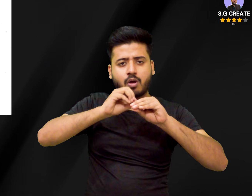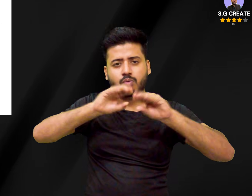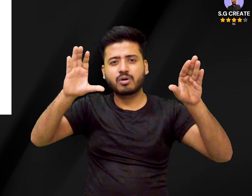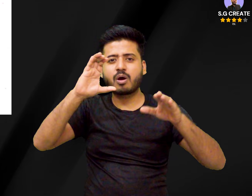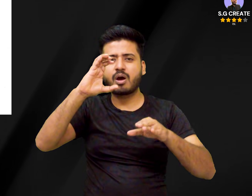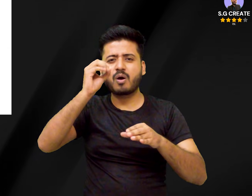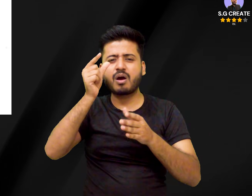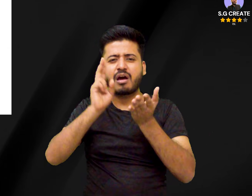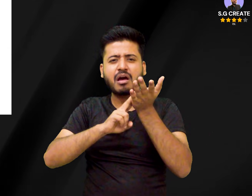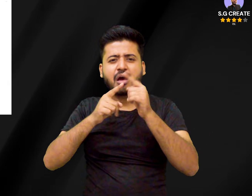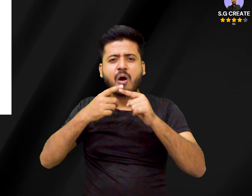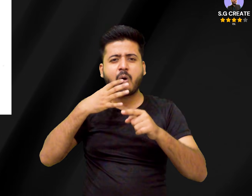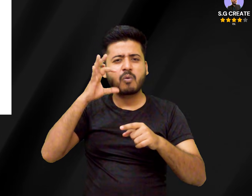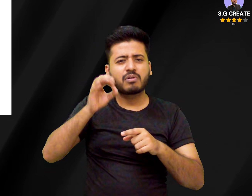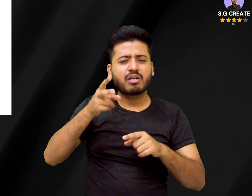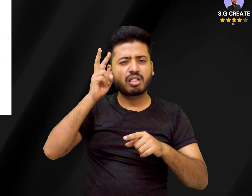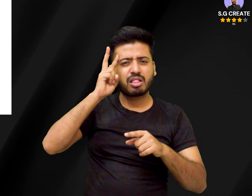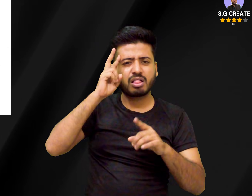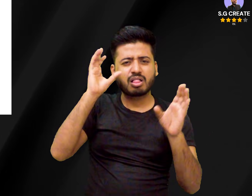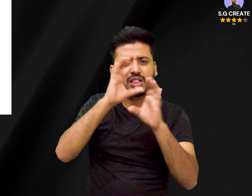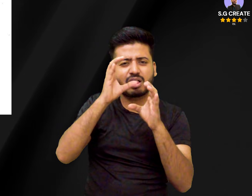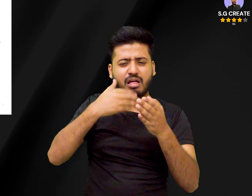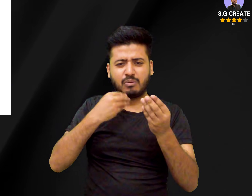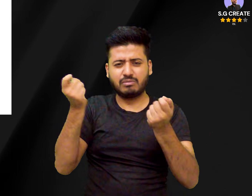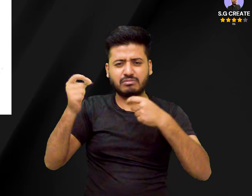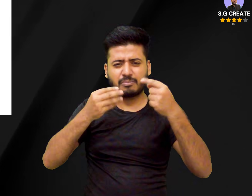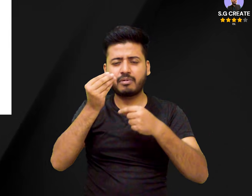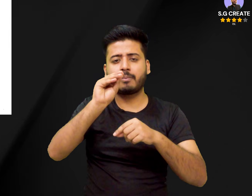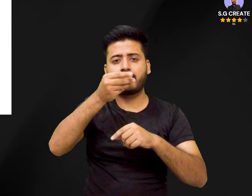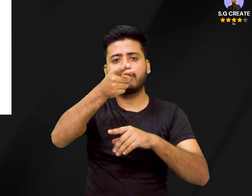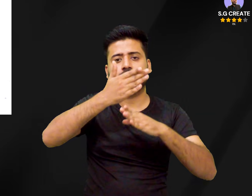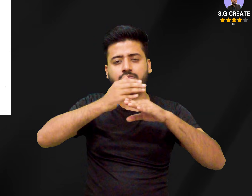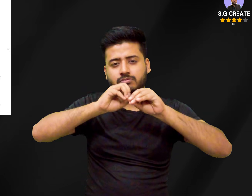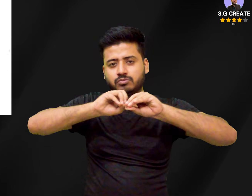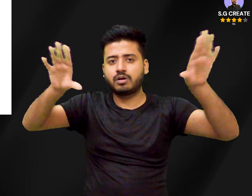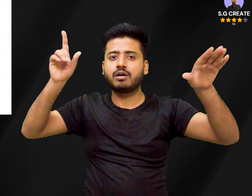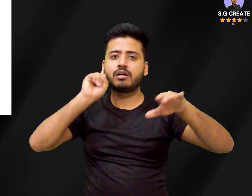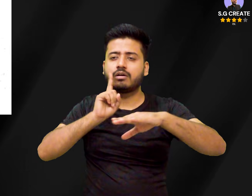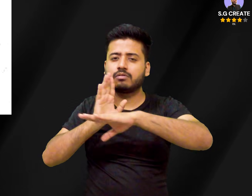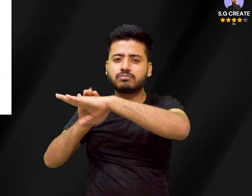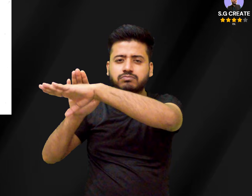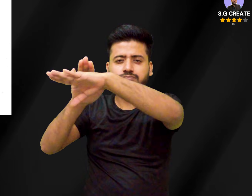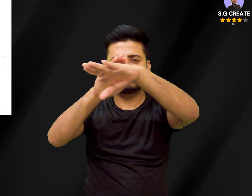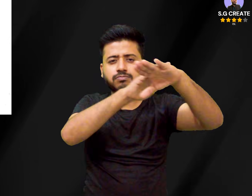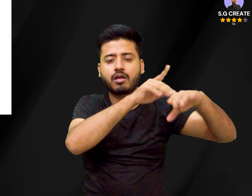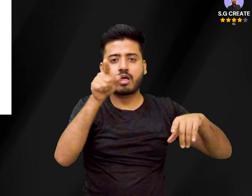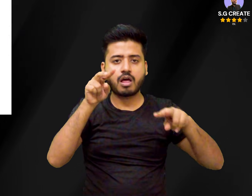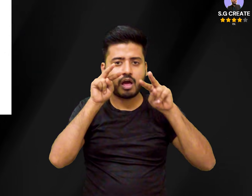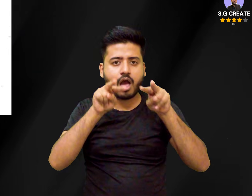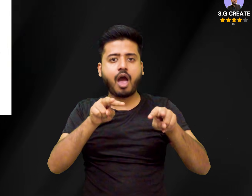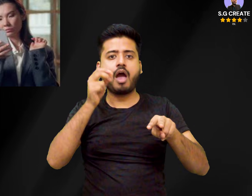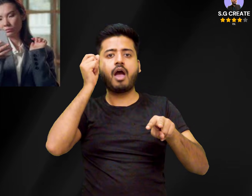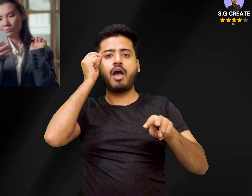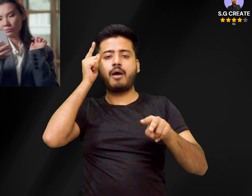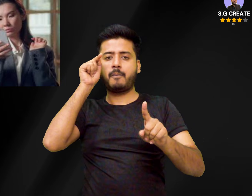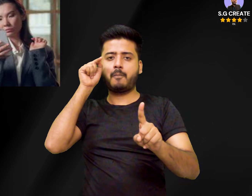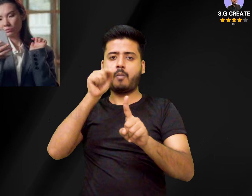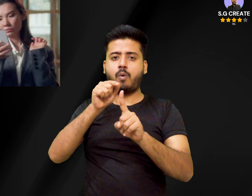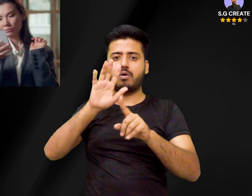breakage. Promotes hair growth. Massaging coconut oil into the scalp improves blood circulation, which helps stimulate hair follicles